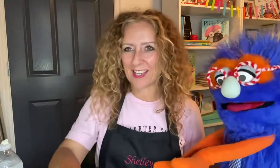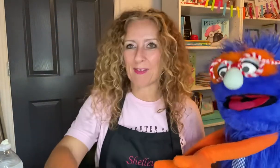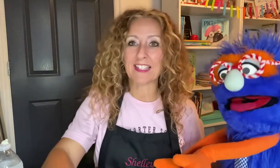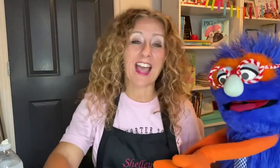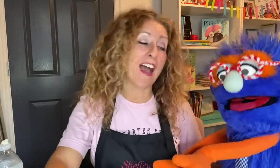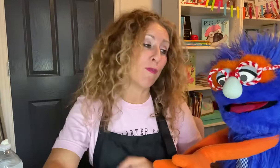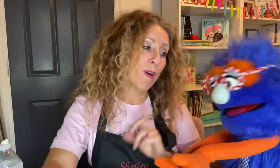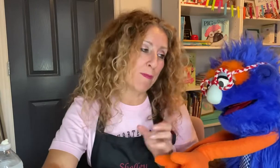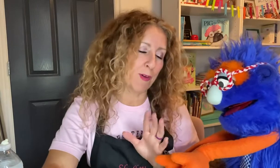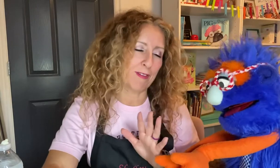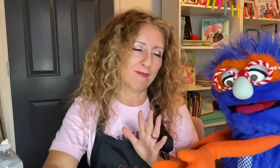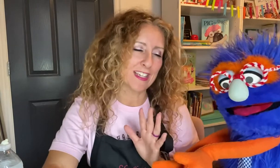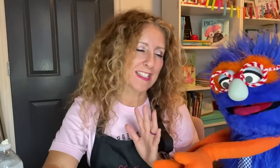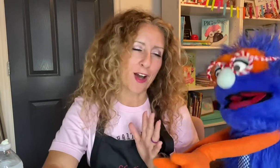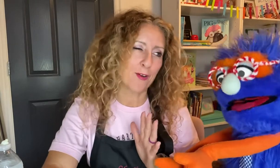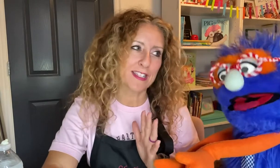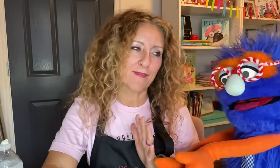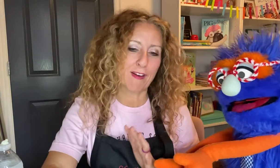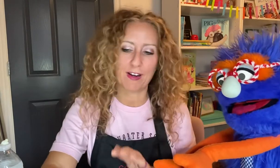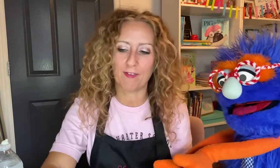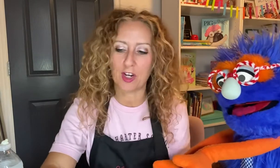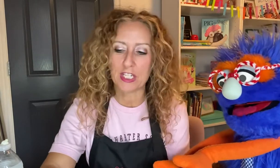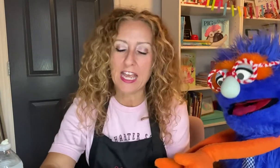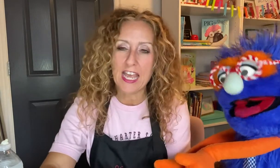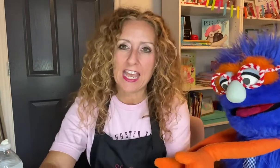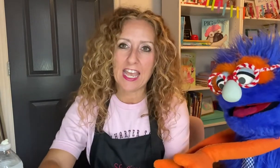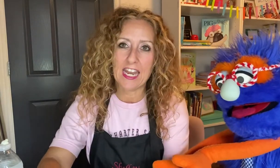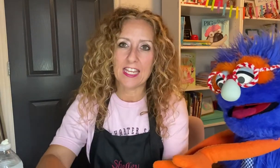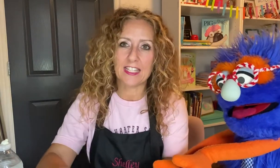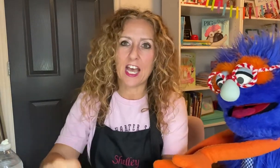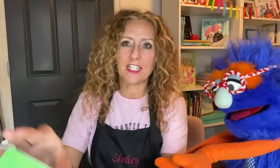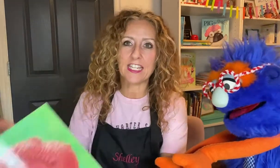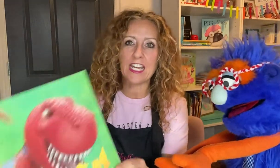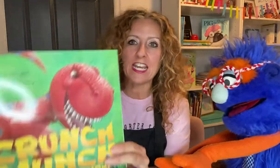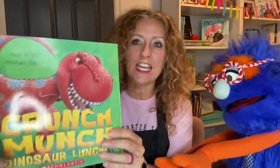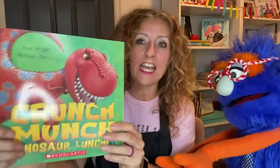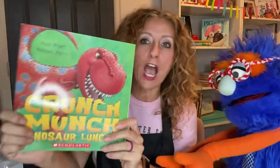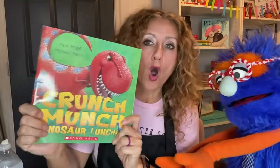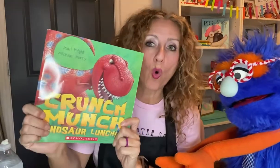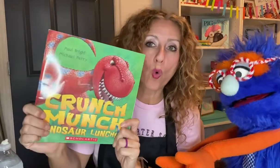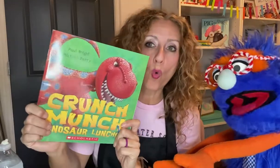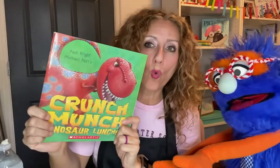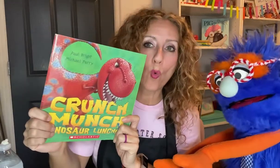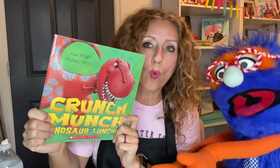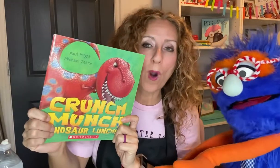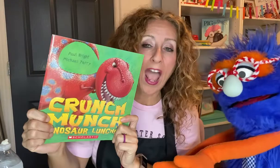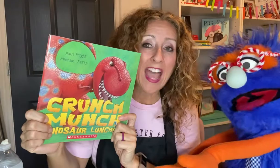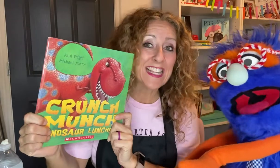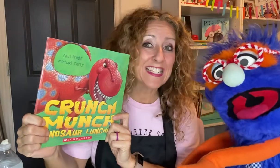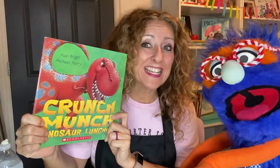job, Gus. I have one more. It's always a favorite of yours. Yeah. It is the T. T-rex. T